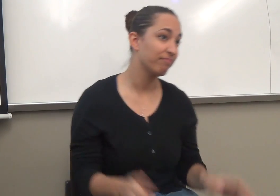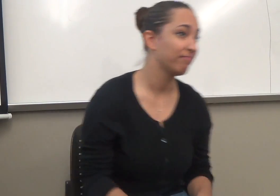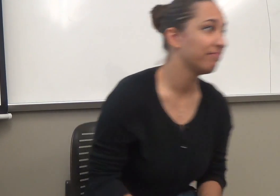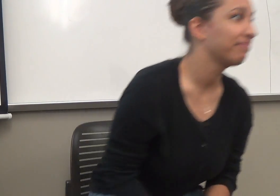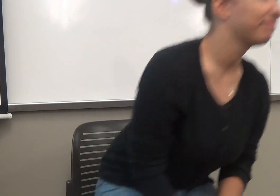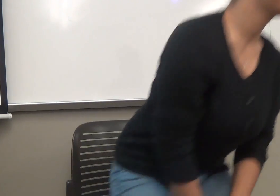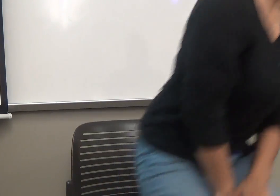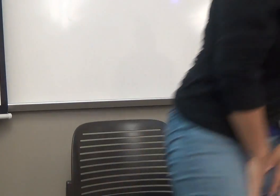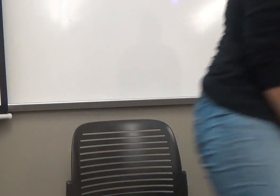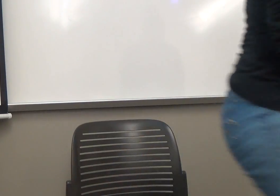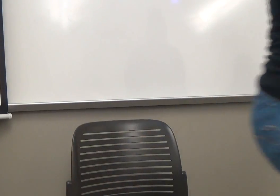Where is that spoken?